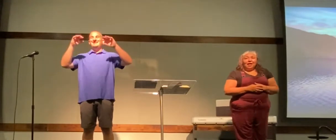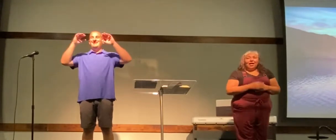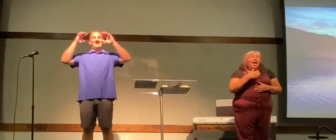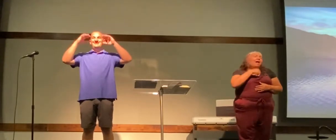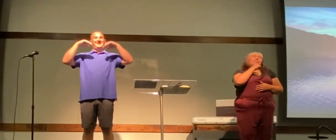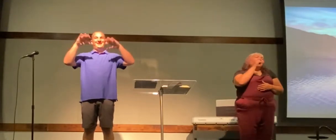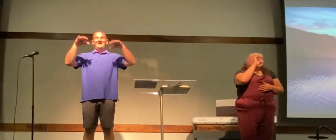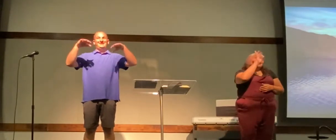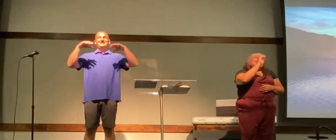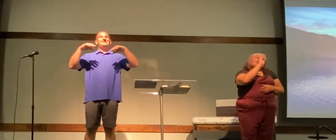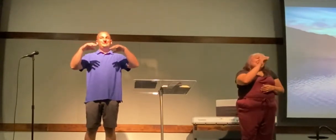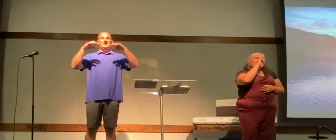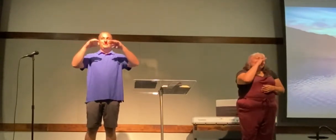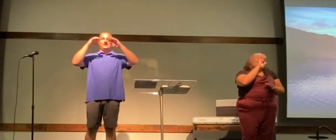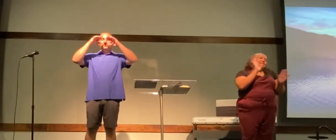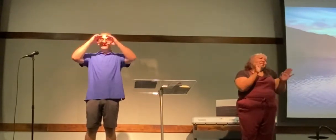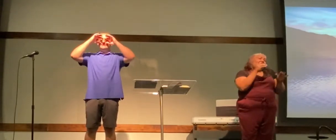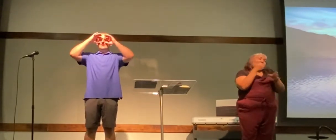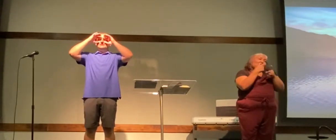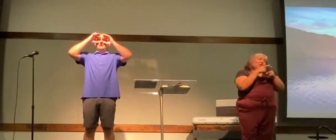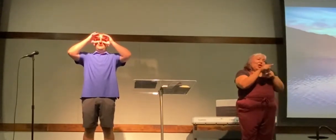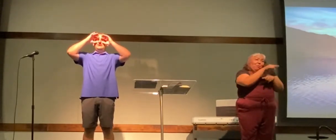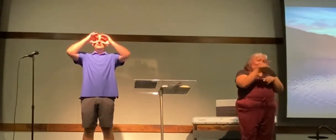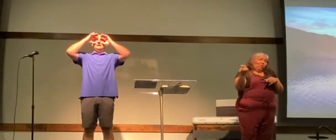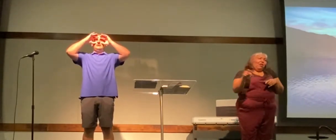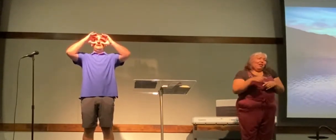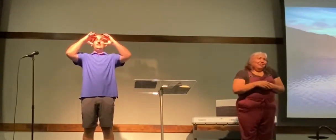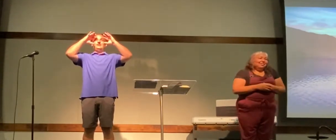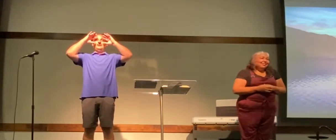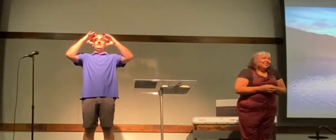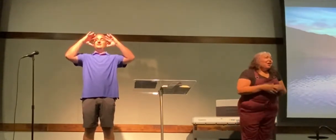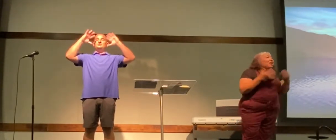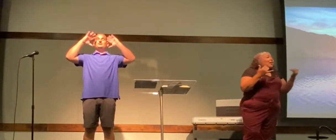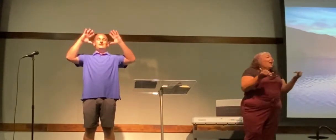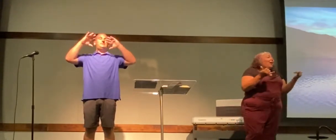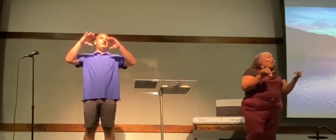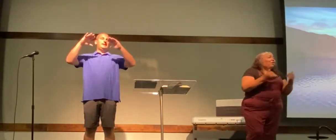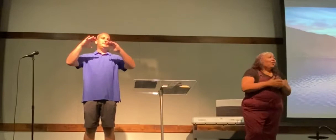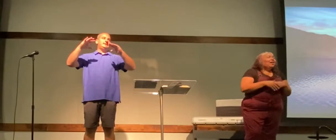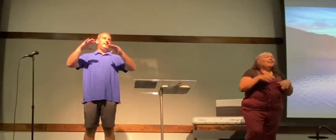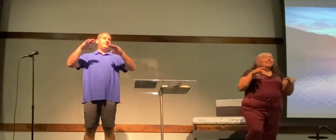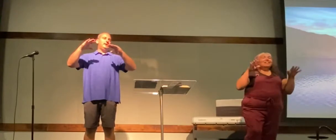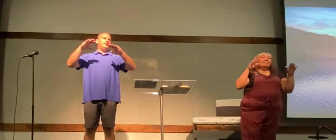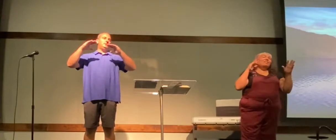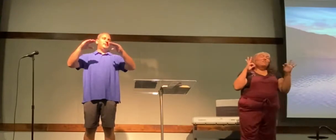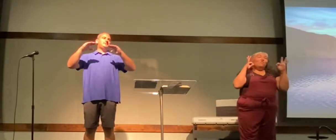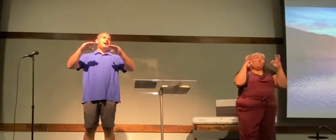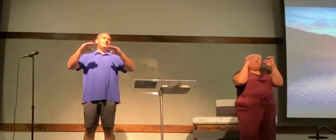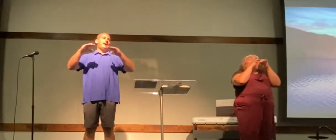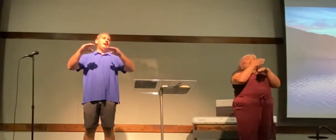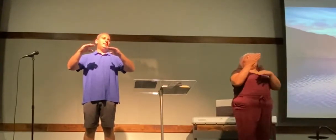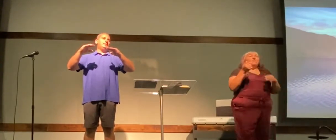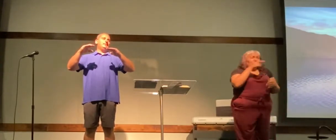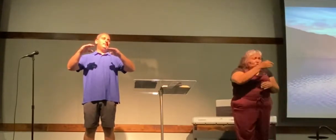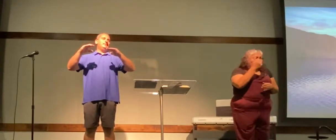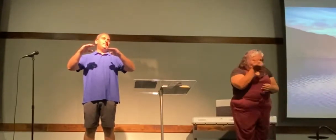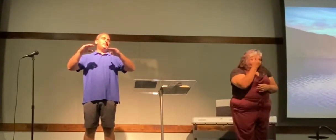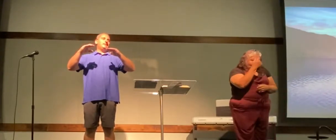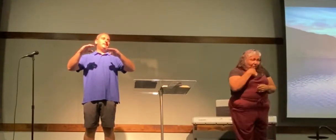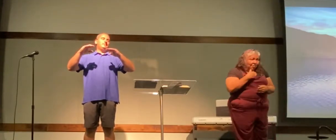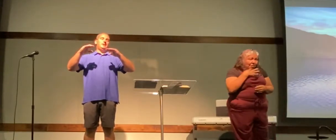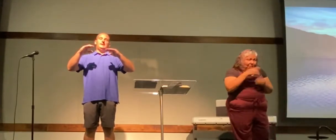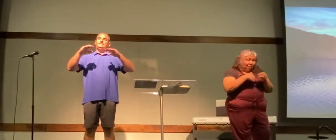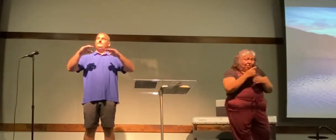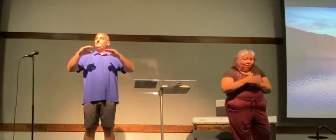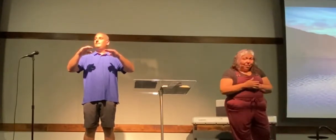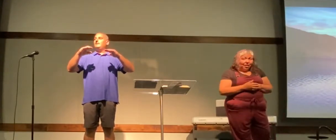60s kid, so shame on you guys. So anyways, right, so they're just trippy kind of stuff, right? You know what I'm talking about.